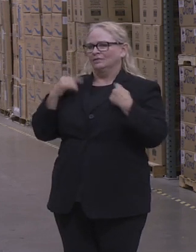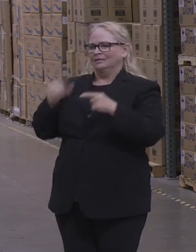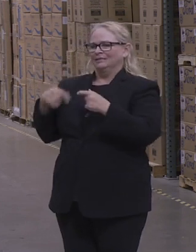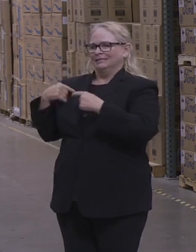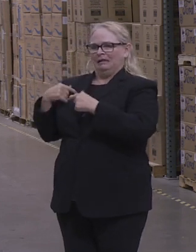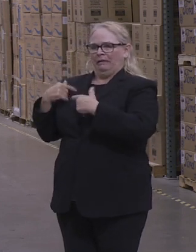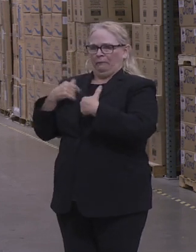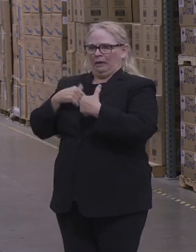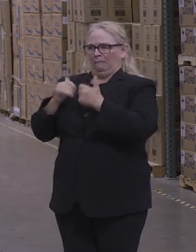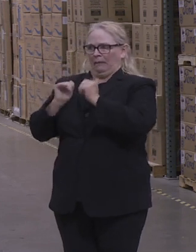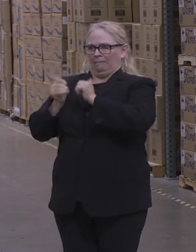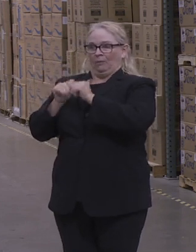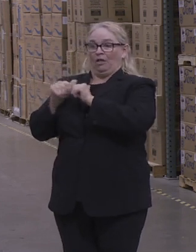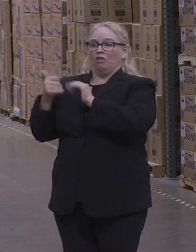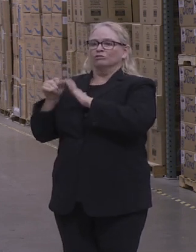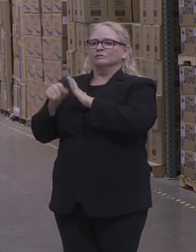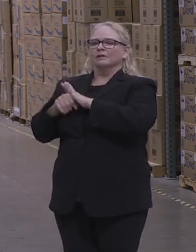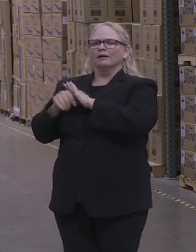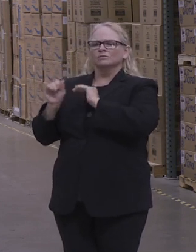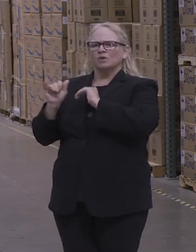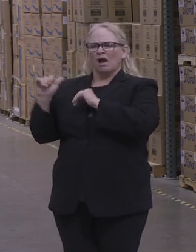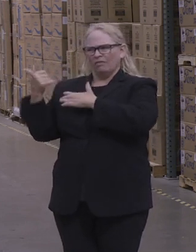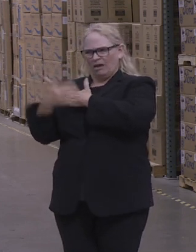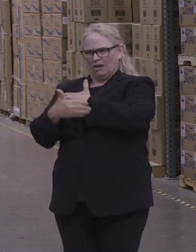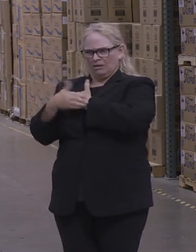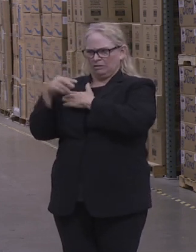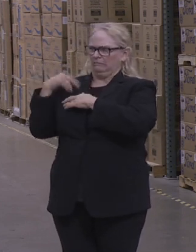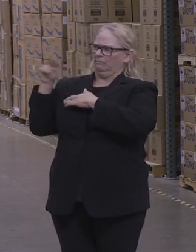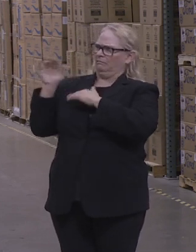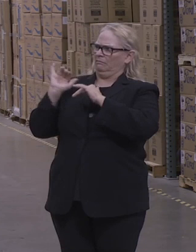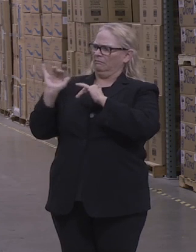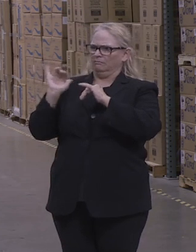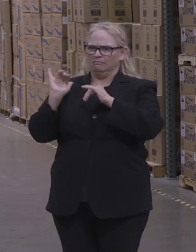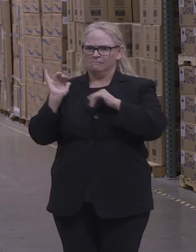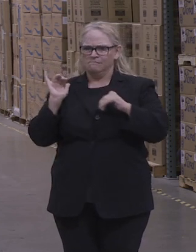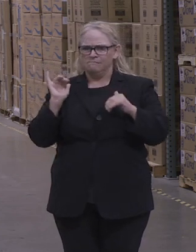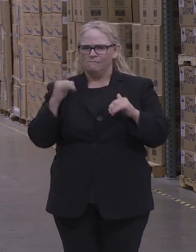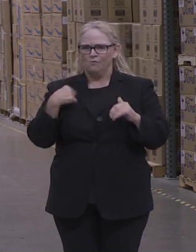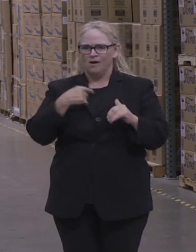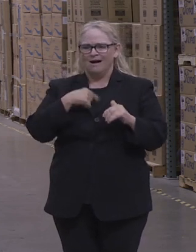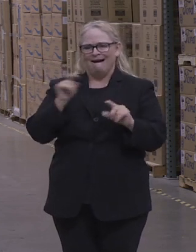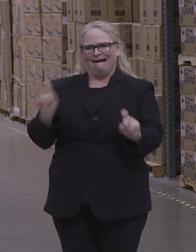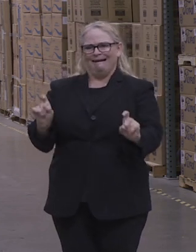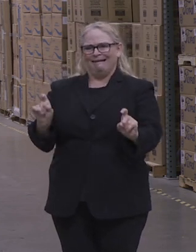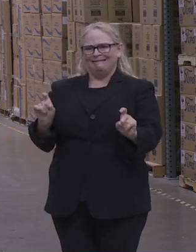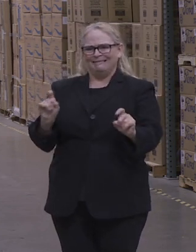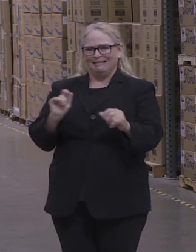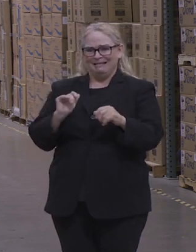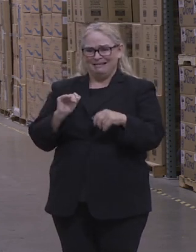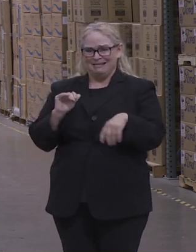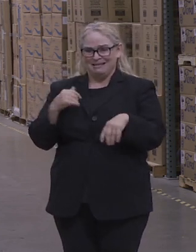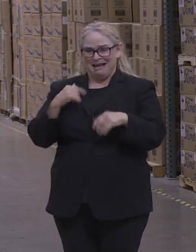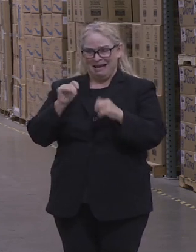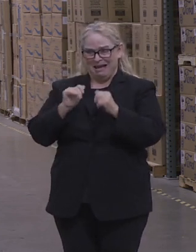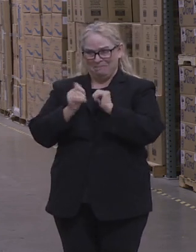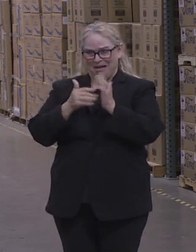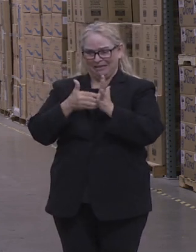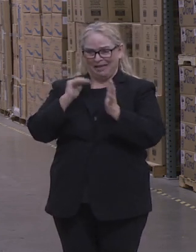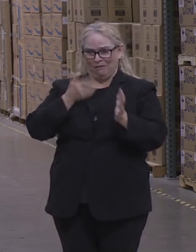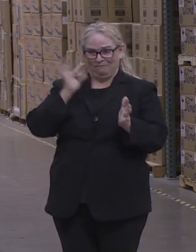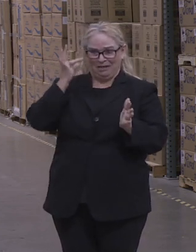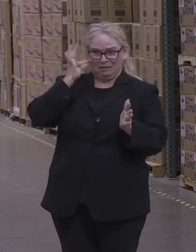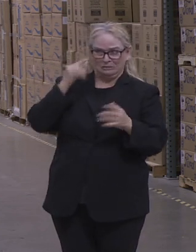other states, but other nations, including the United States, our federal partners themselves, in terms